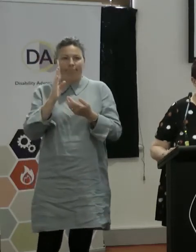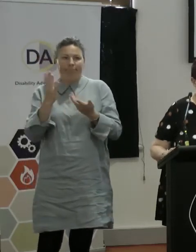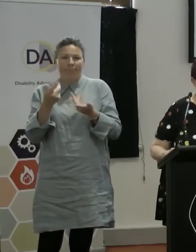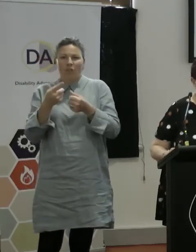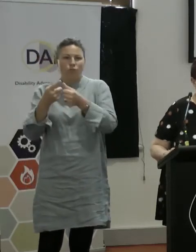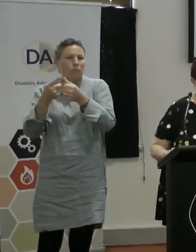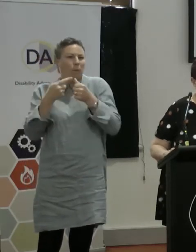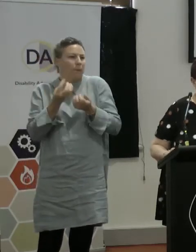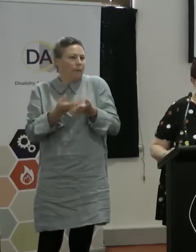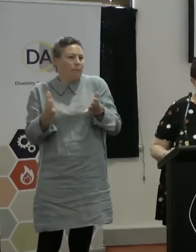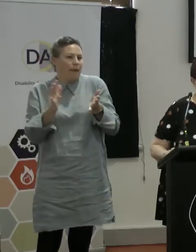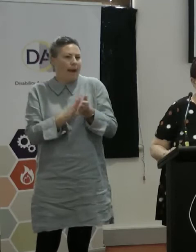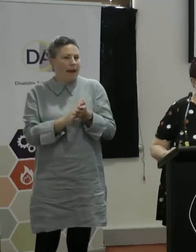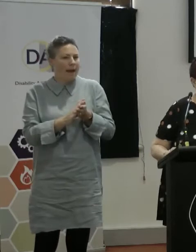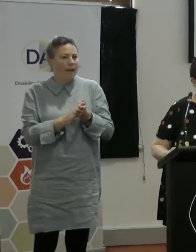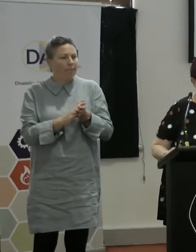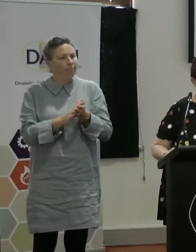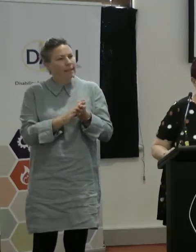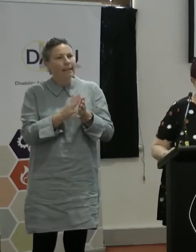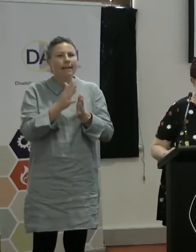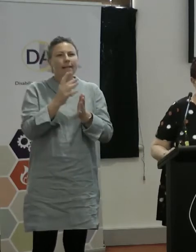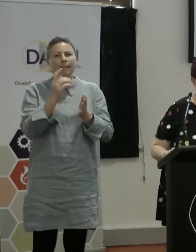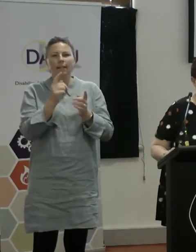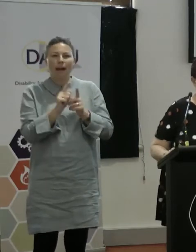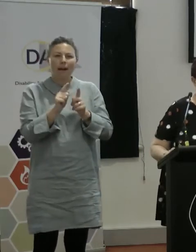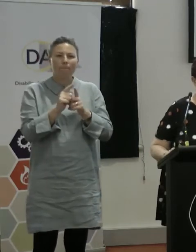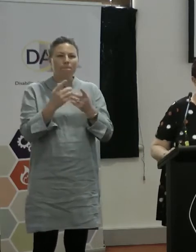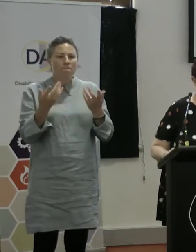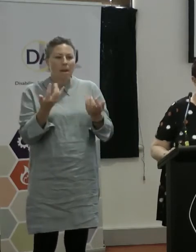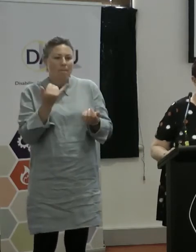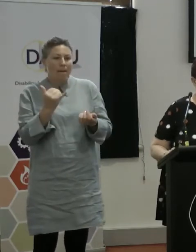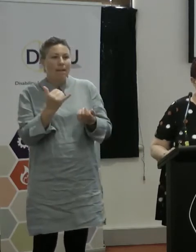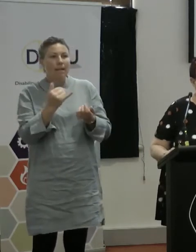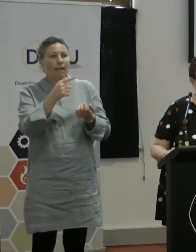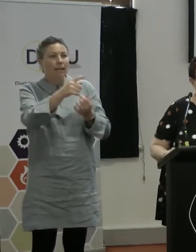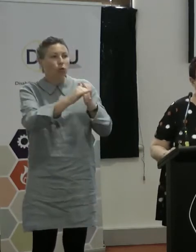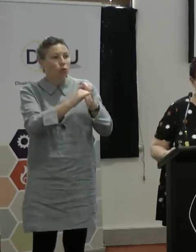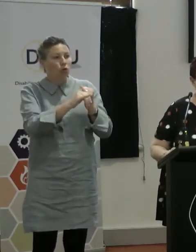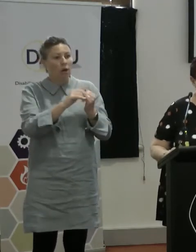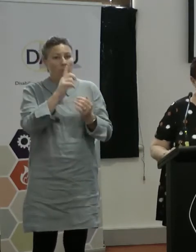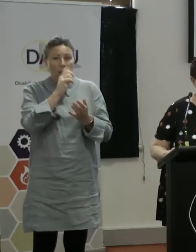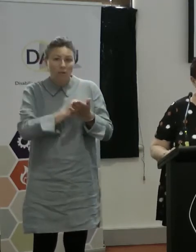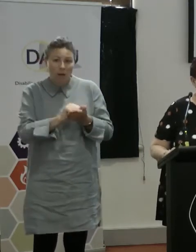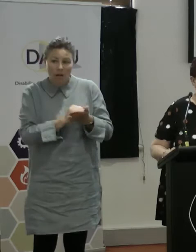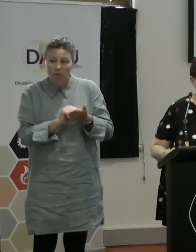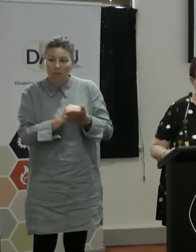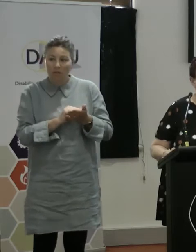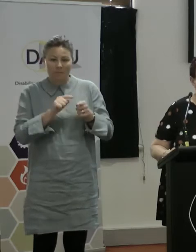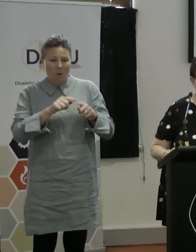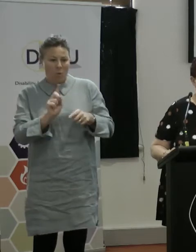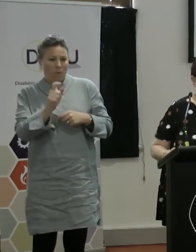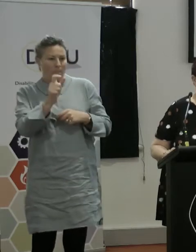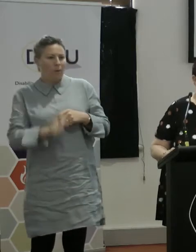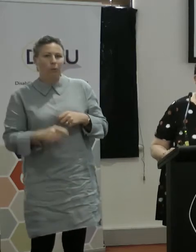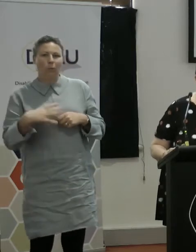institution to have a conversation or an apology or what the person wants to hear